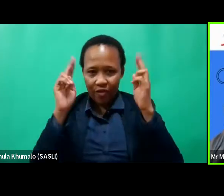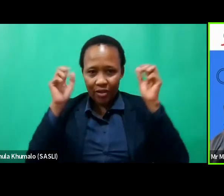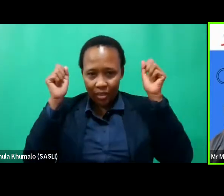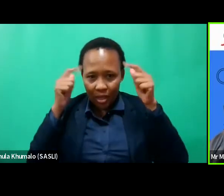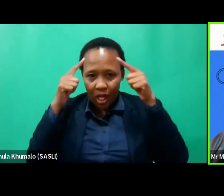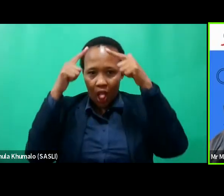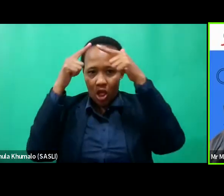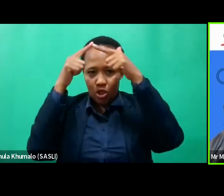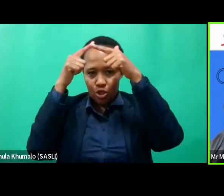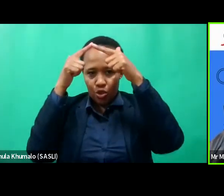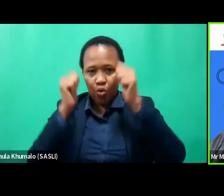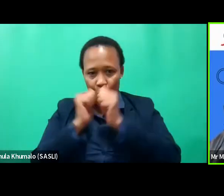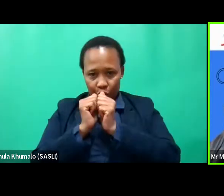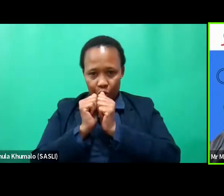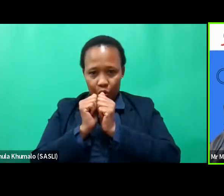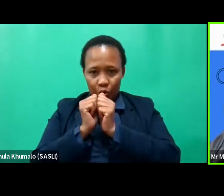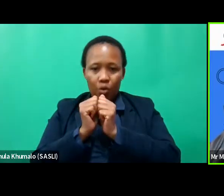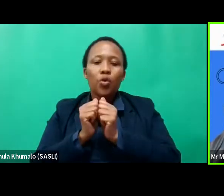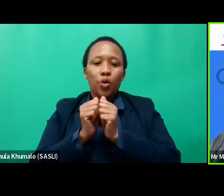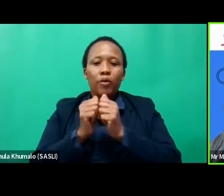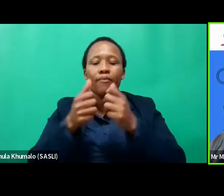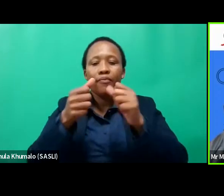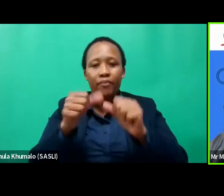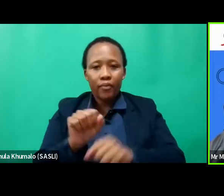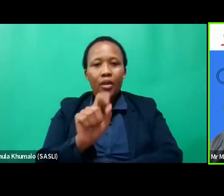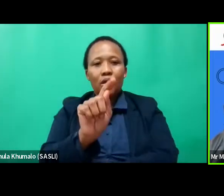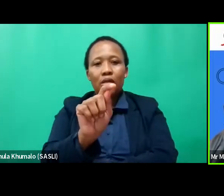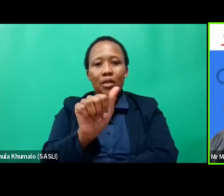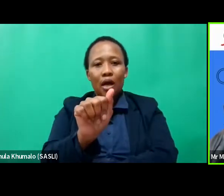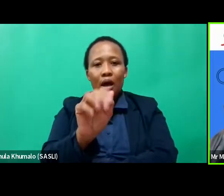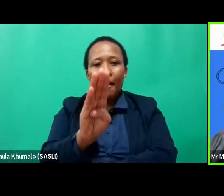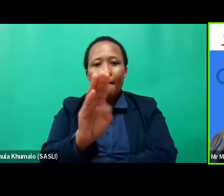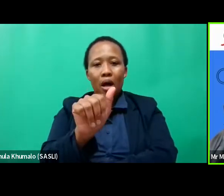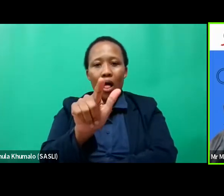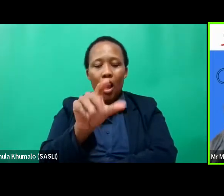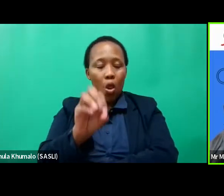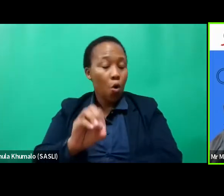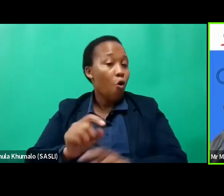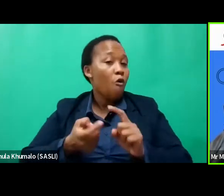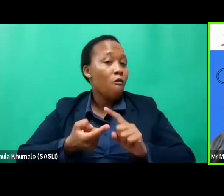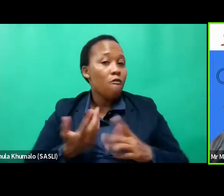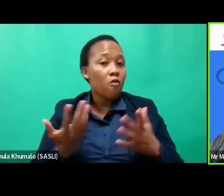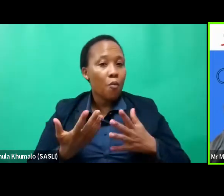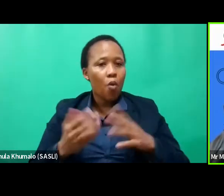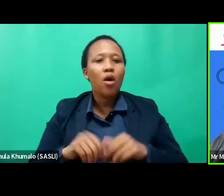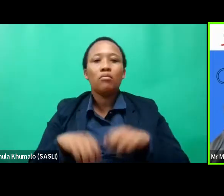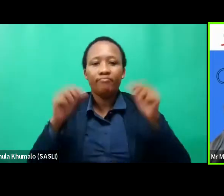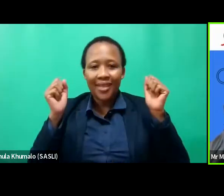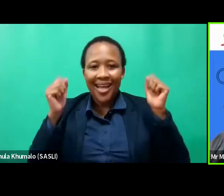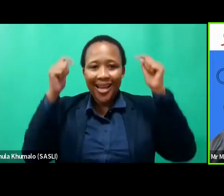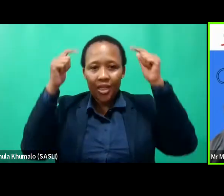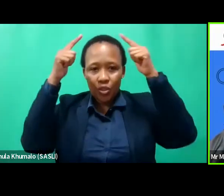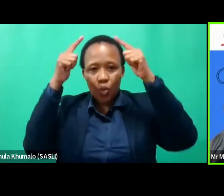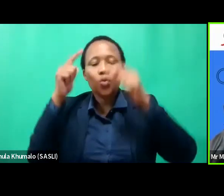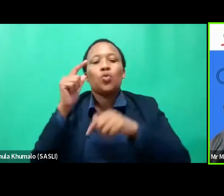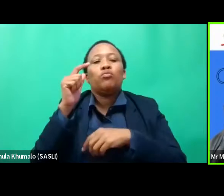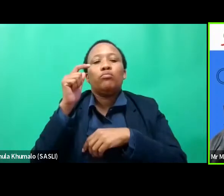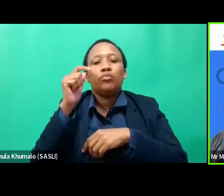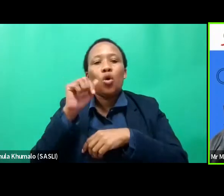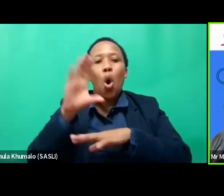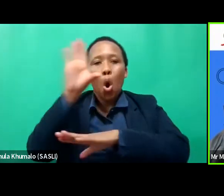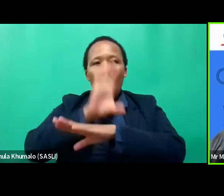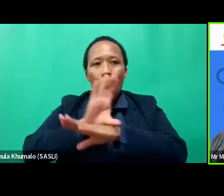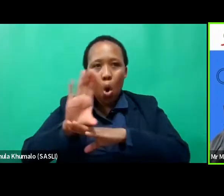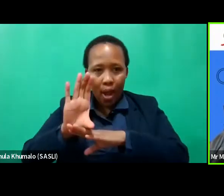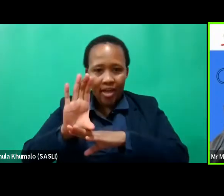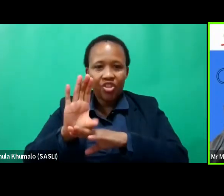and Ms. Babalo Sikobodo from the Lesotho College of Education. They will